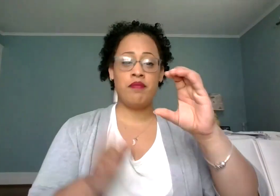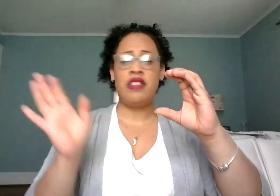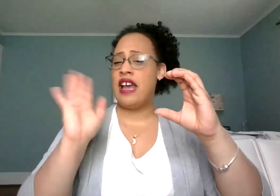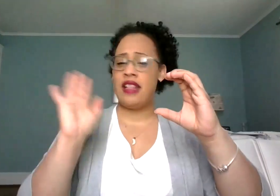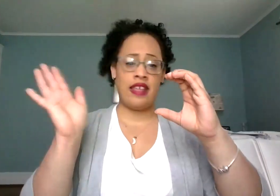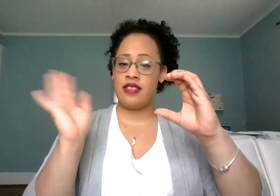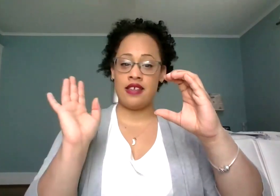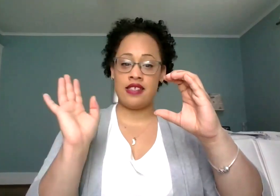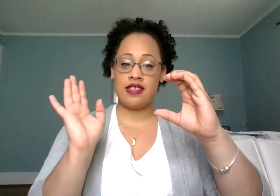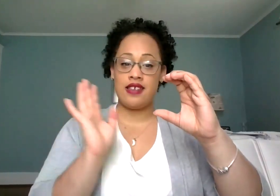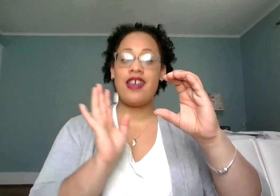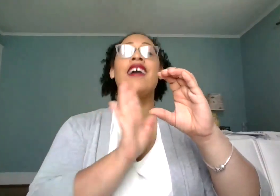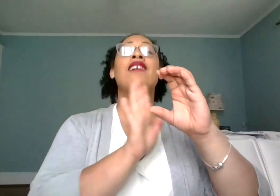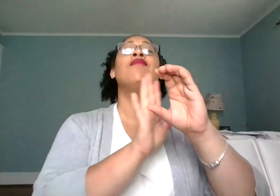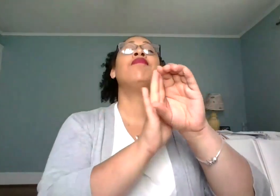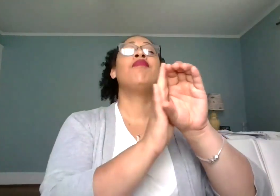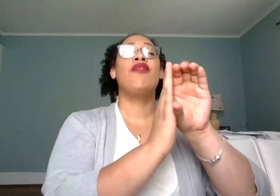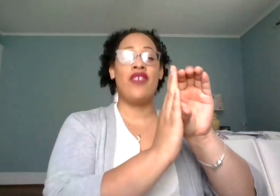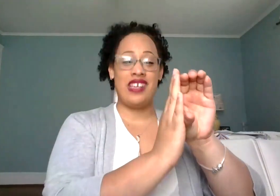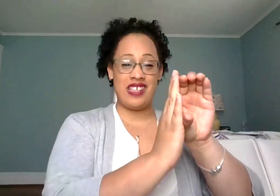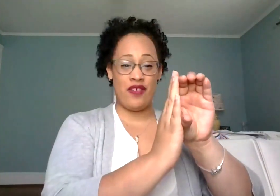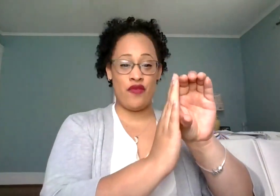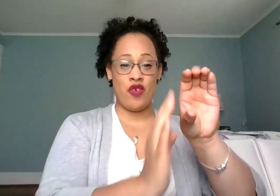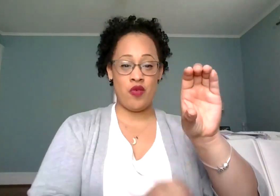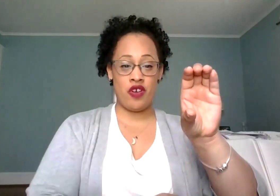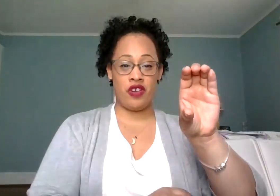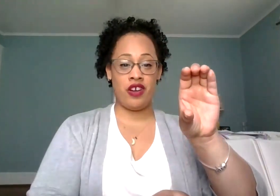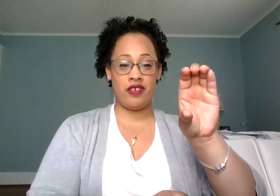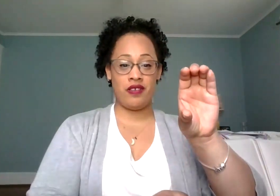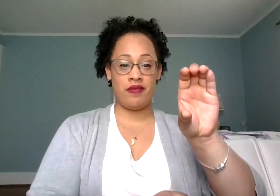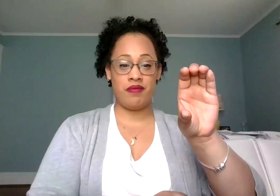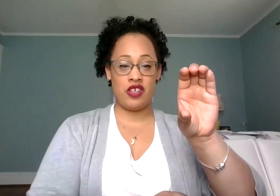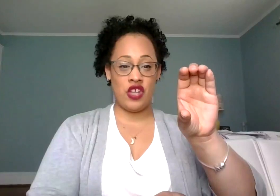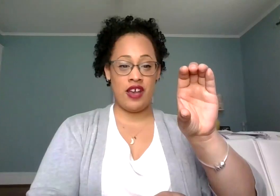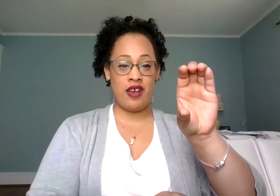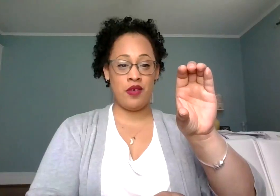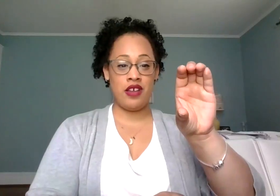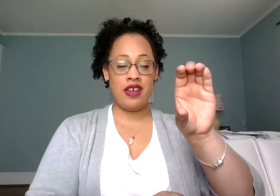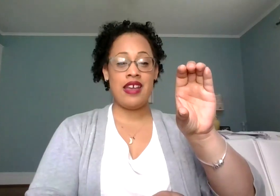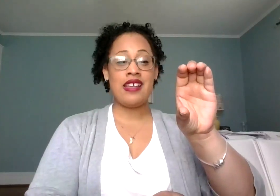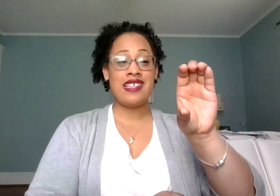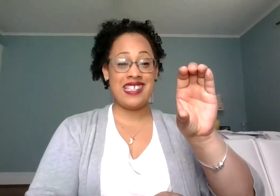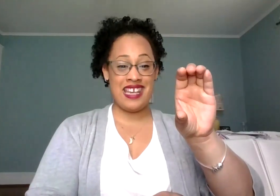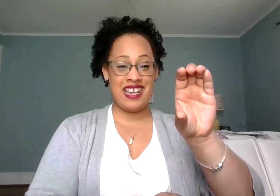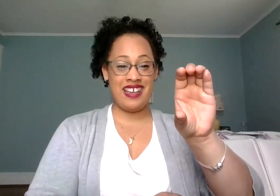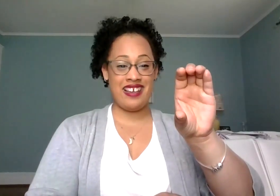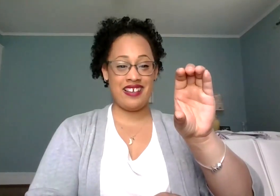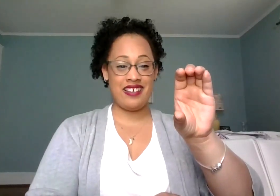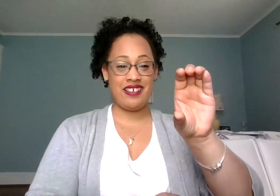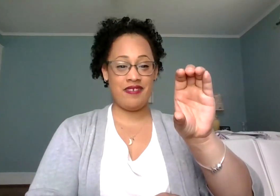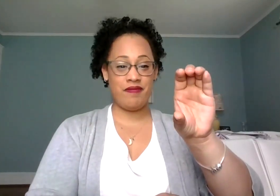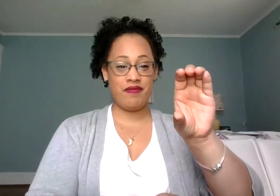Not like this. Facing forward. Good job. C.